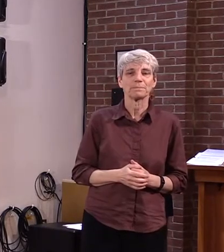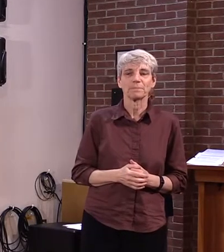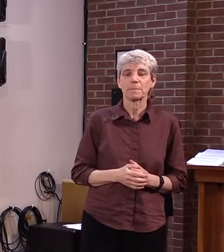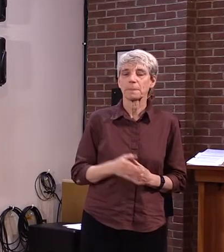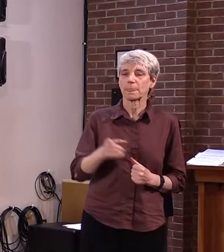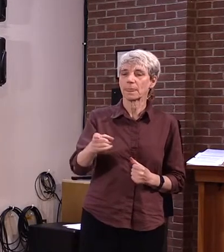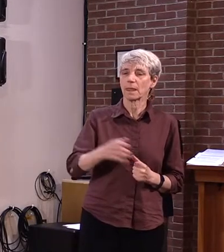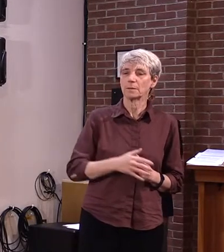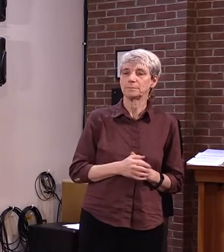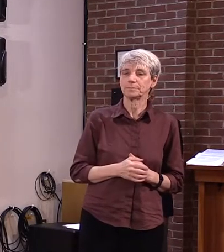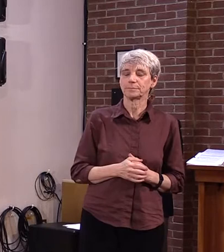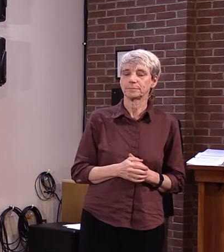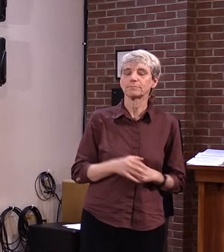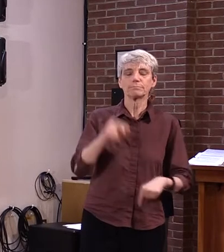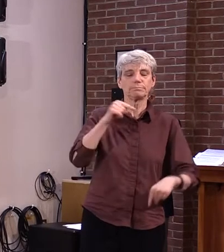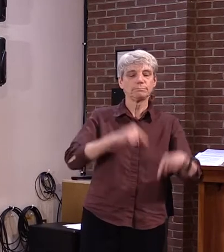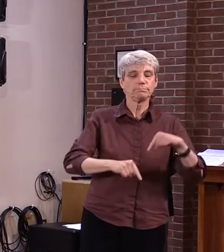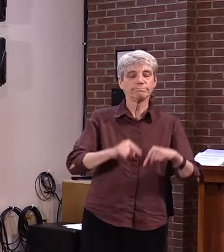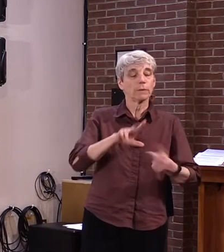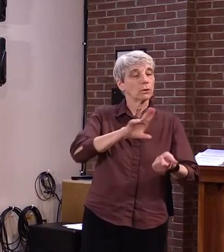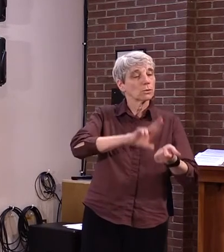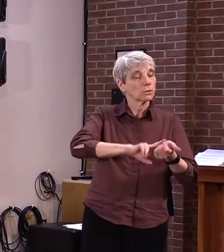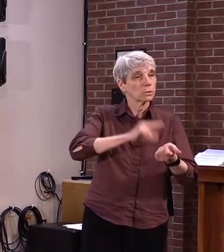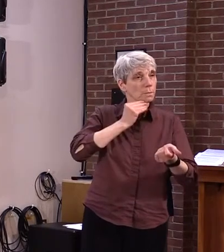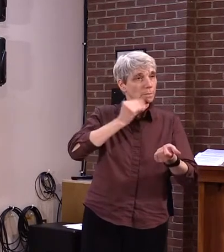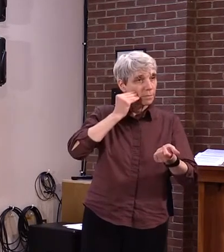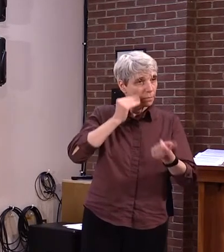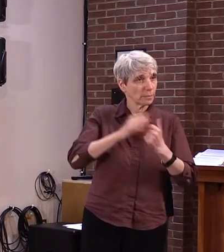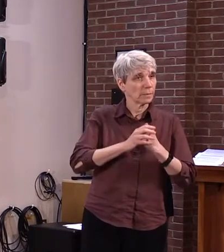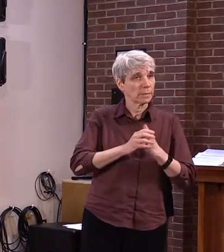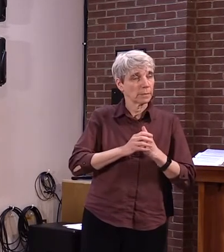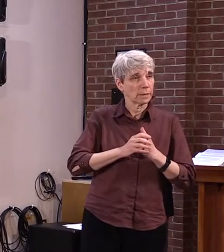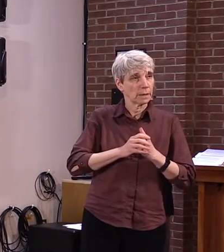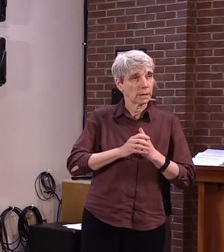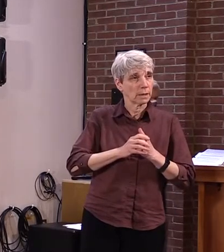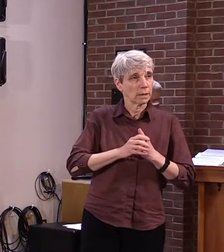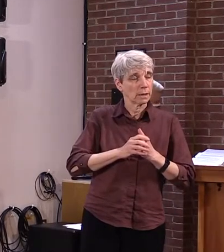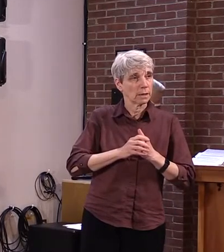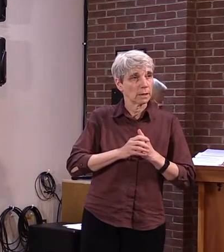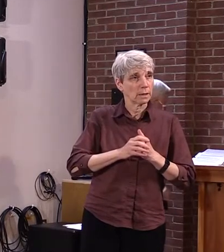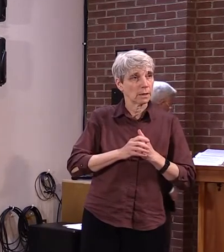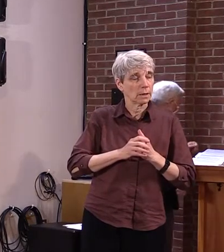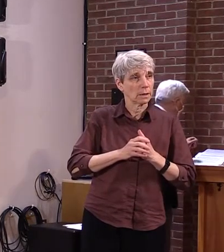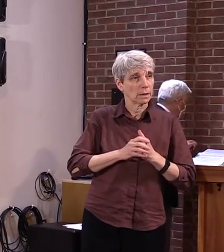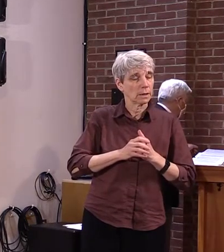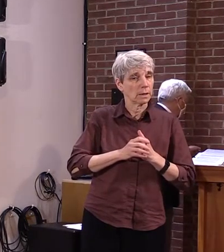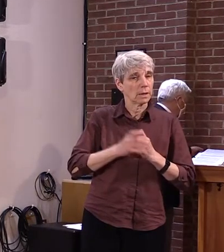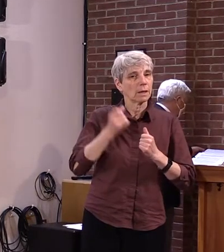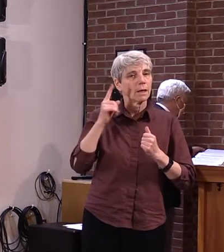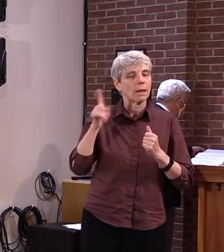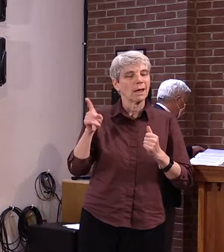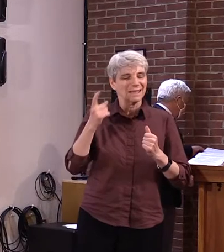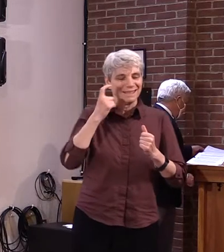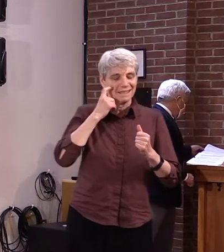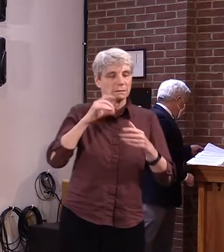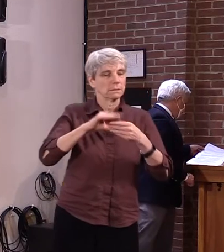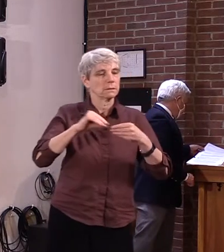And as far as the nursing homes are concerned, a little bit different from the adult care home